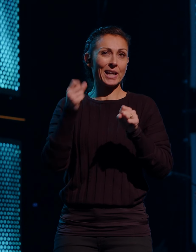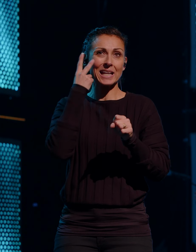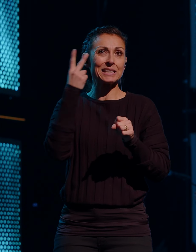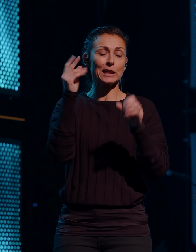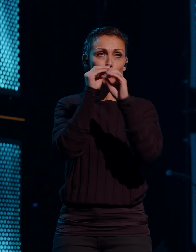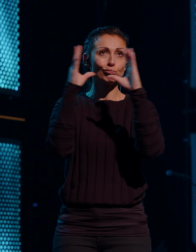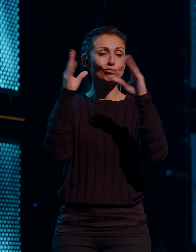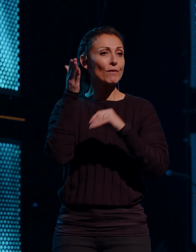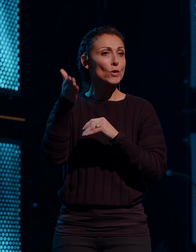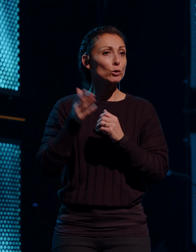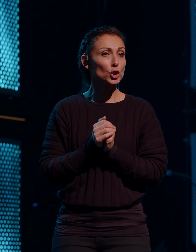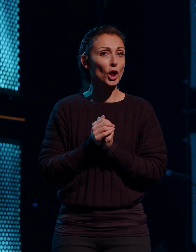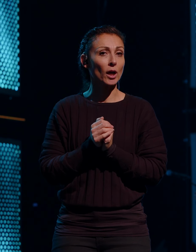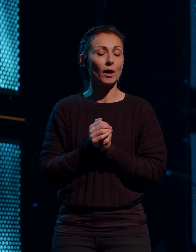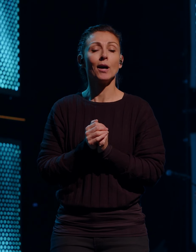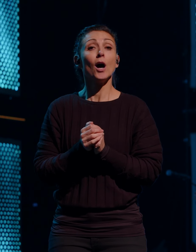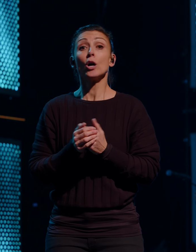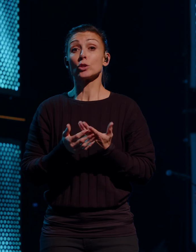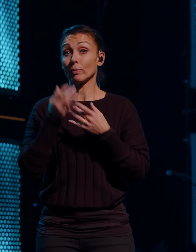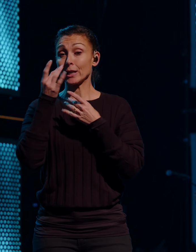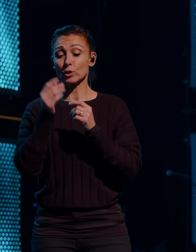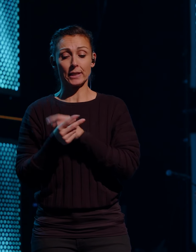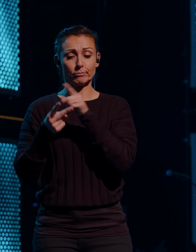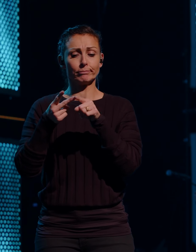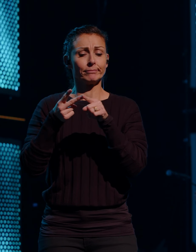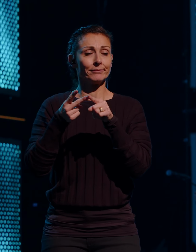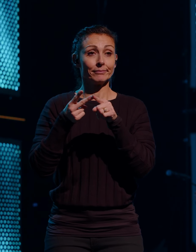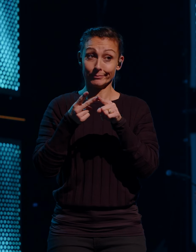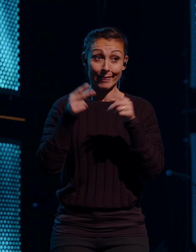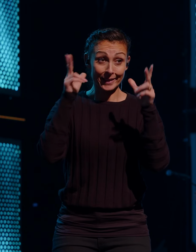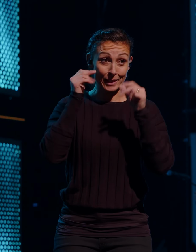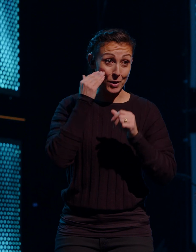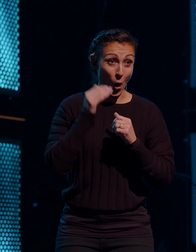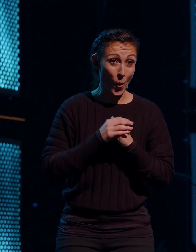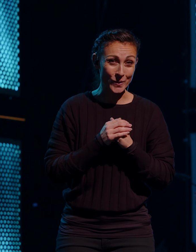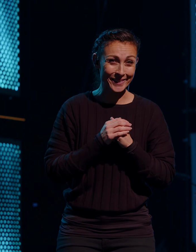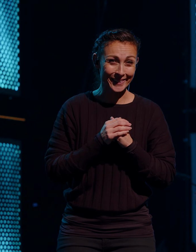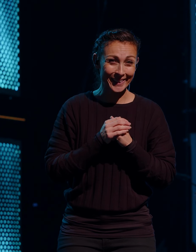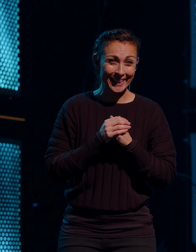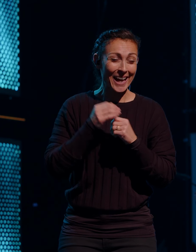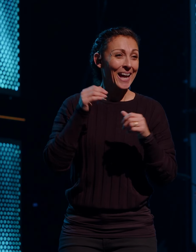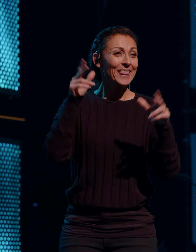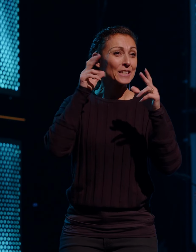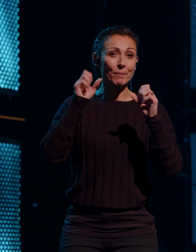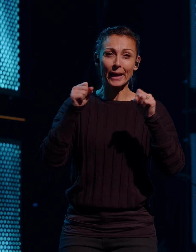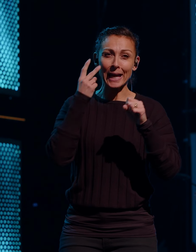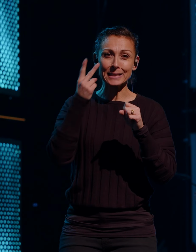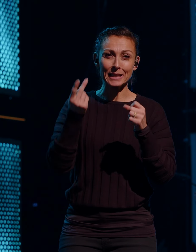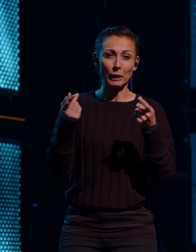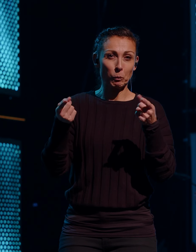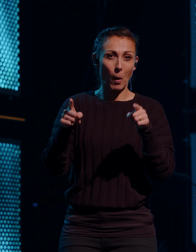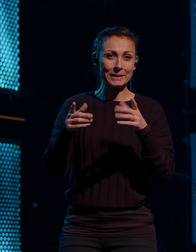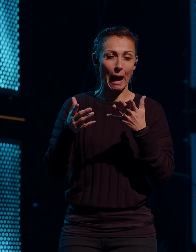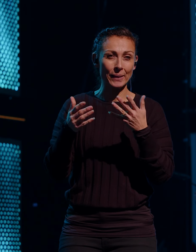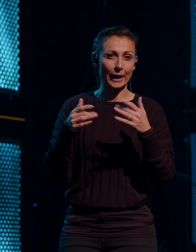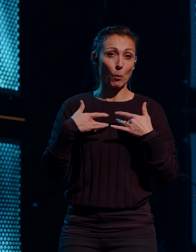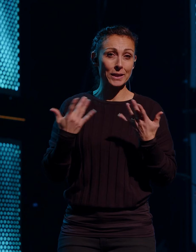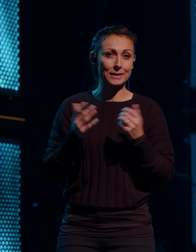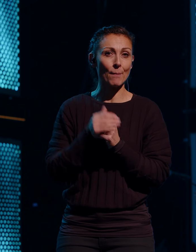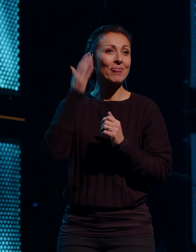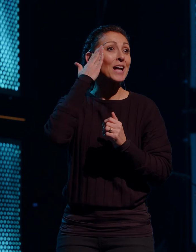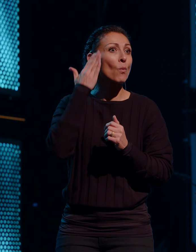going on. These men are servants of the Most High God who proclaim to you the way of salvation. Now, Paul's not amused by her. He's not like,